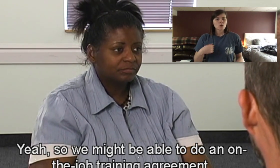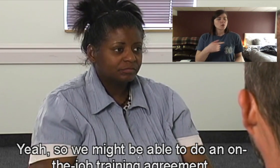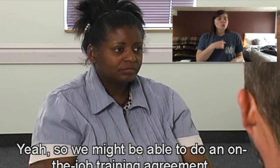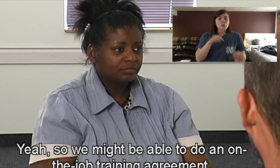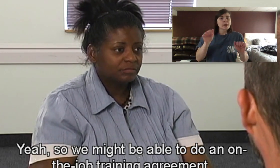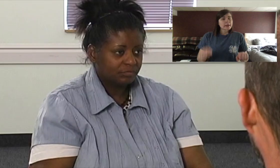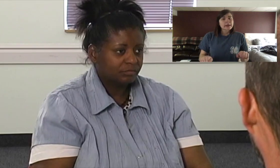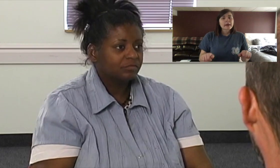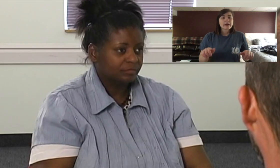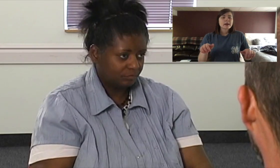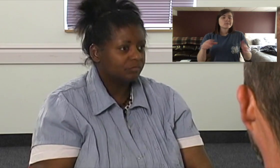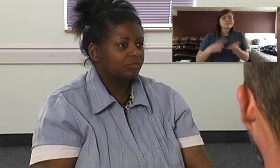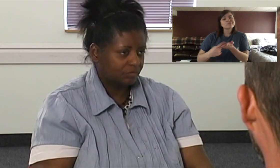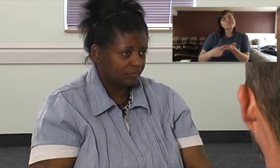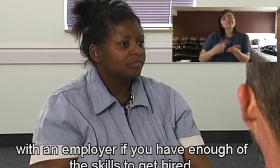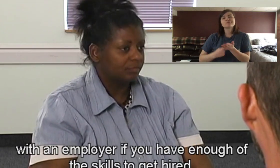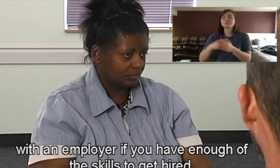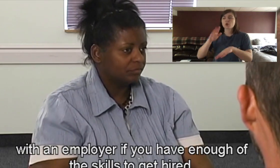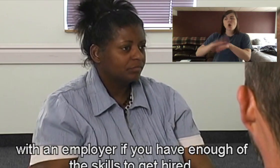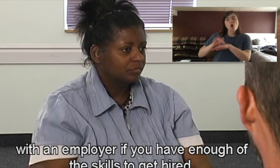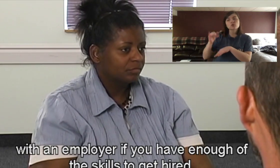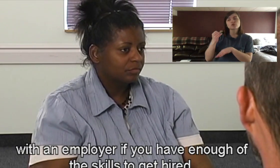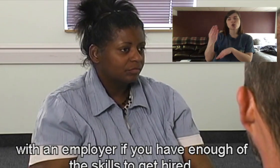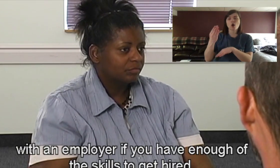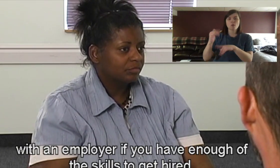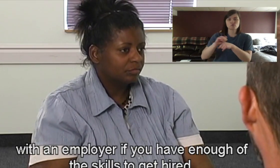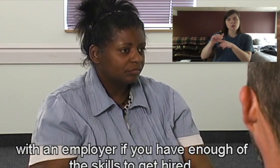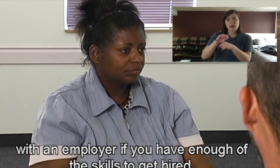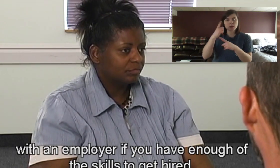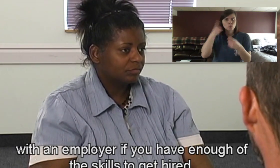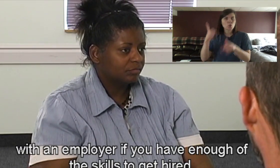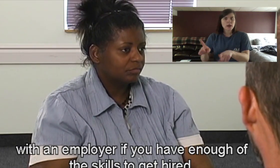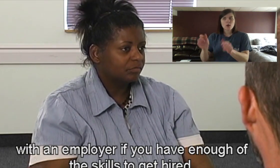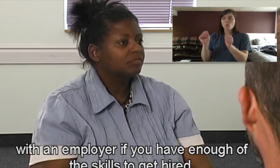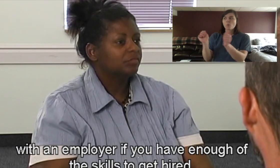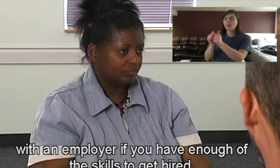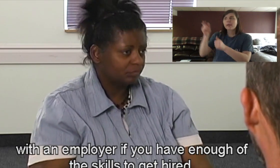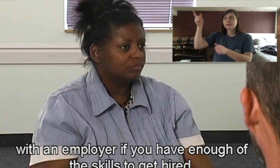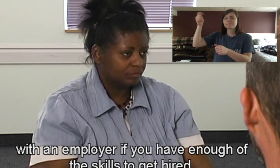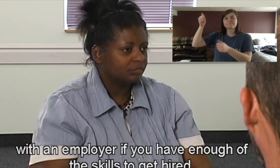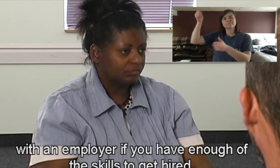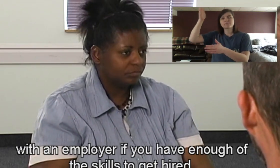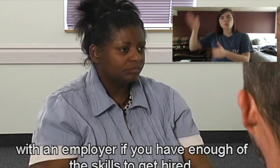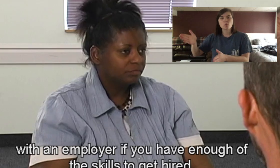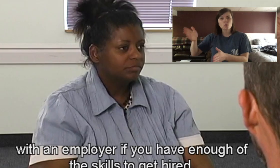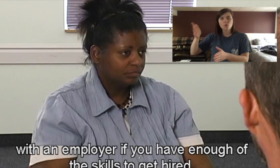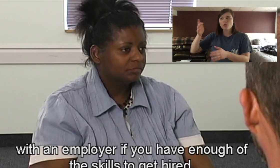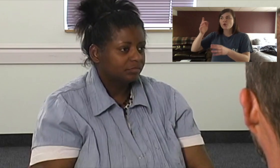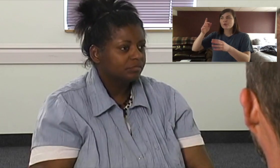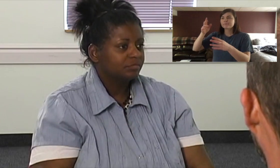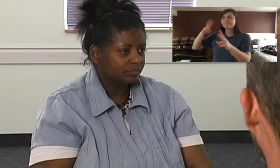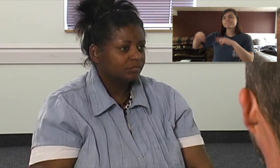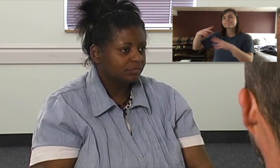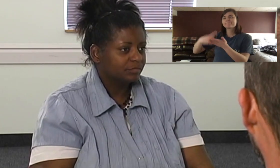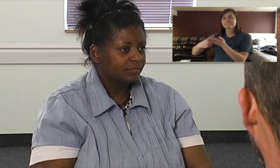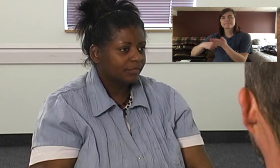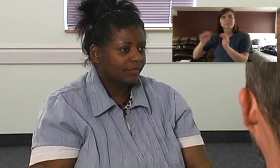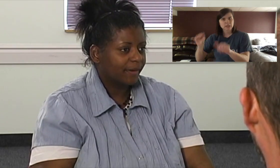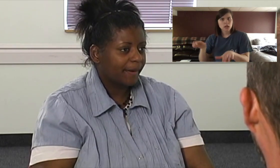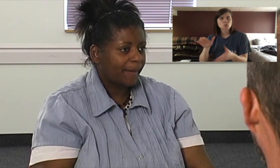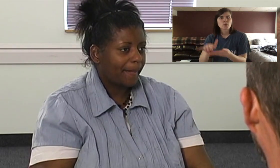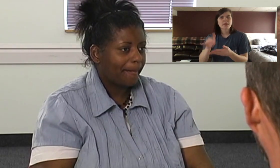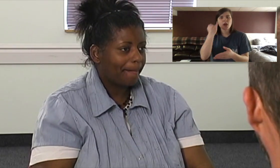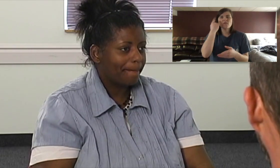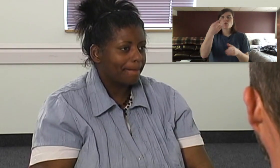we might be able to do an on-the-job training agreement with an employer if you have enough